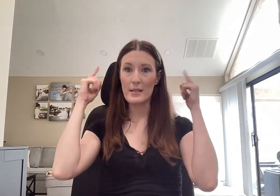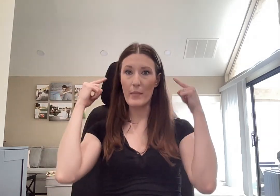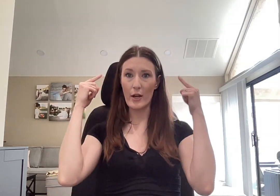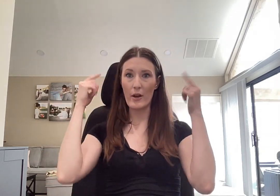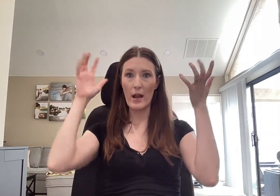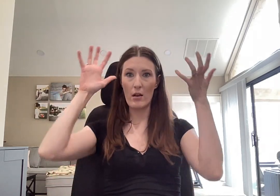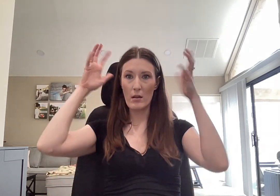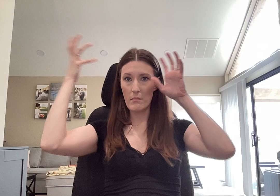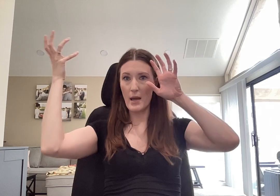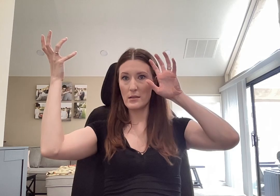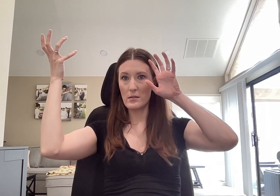by your hair. Mess.